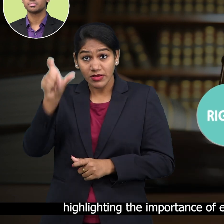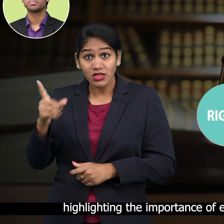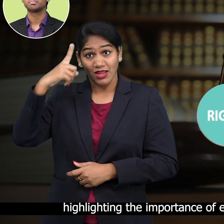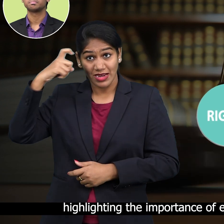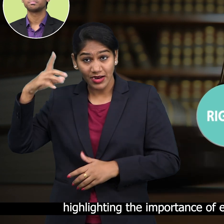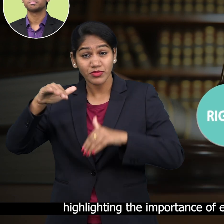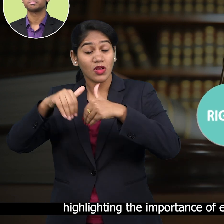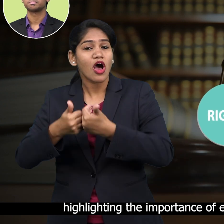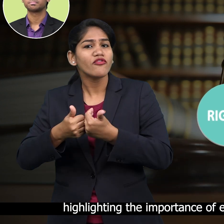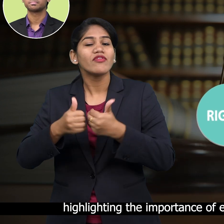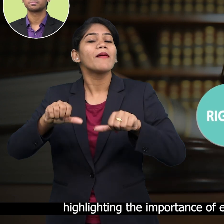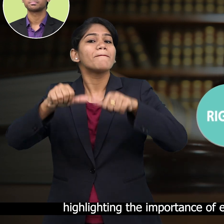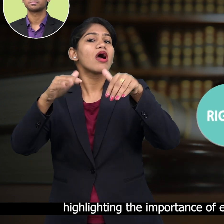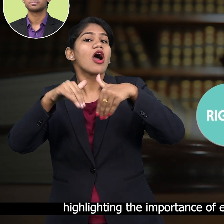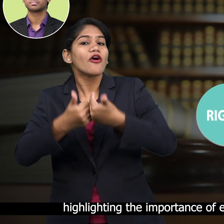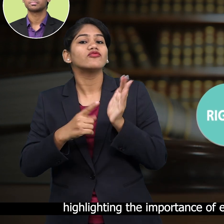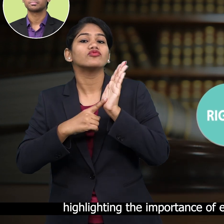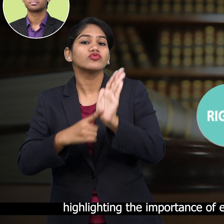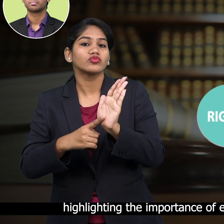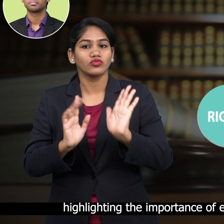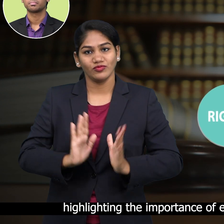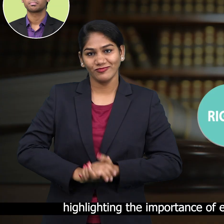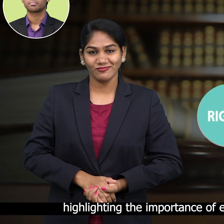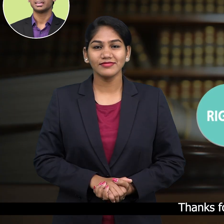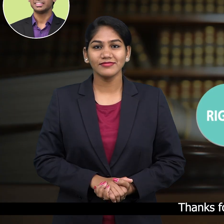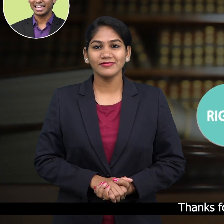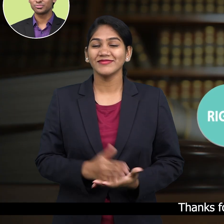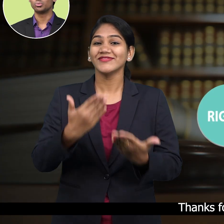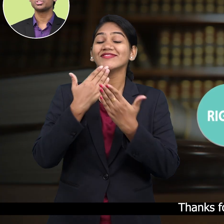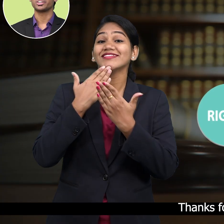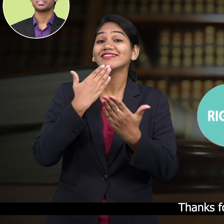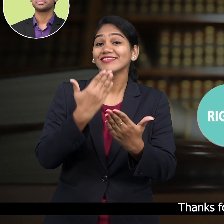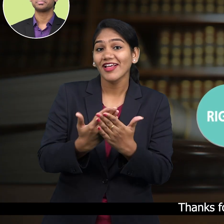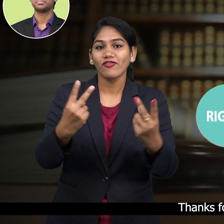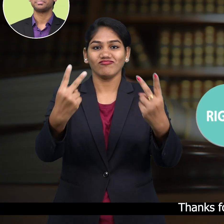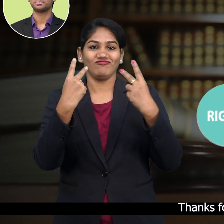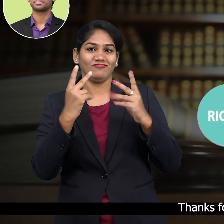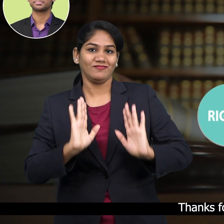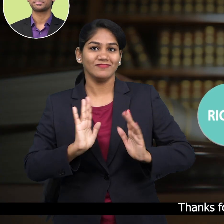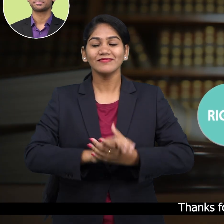dreams. Thanks for watching.